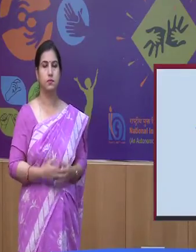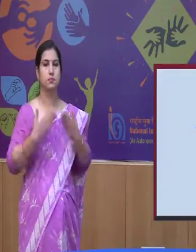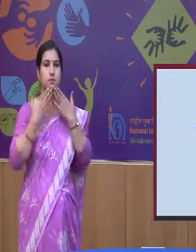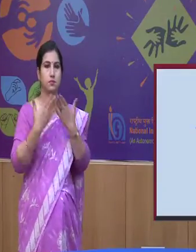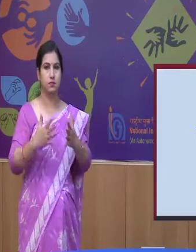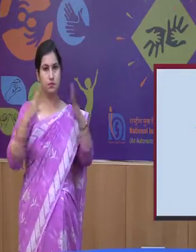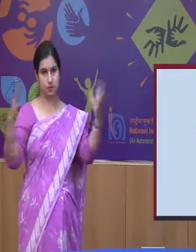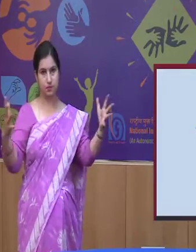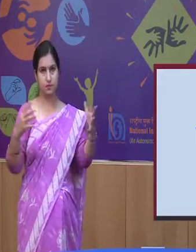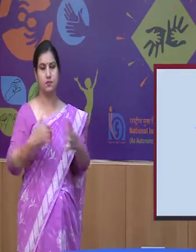Thank you.